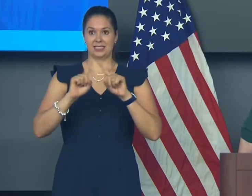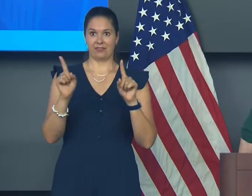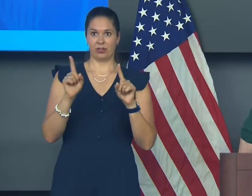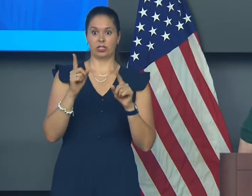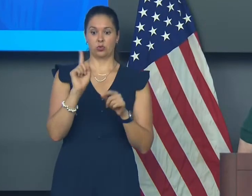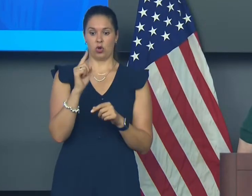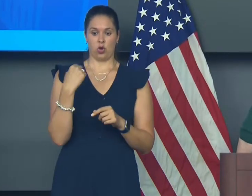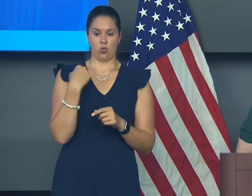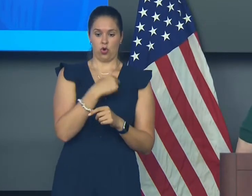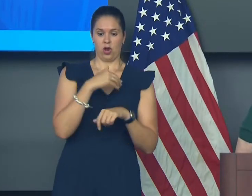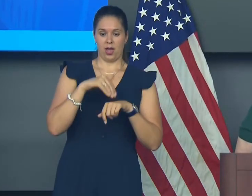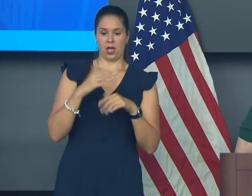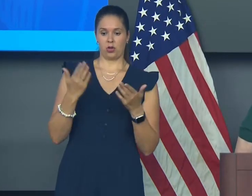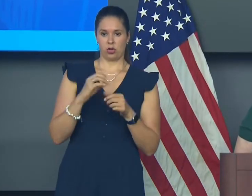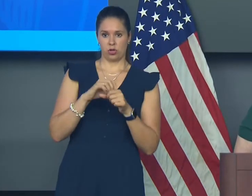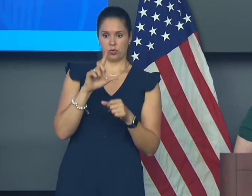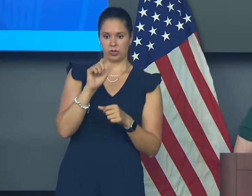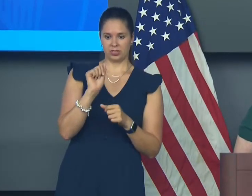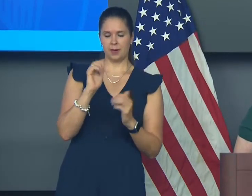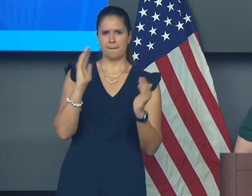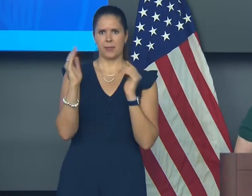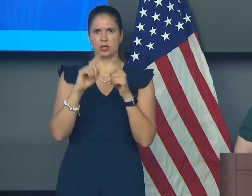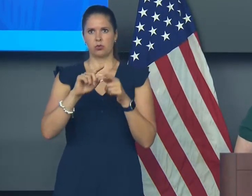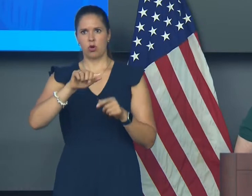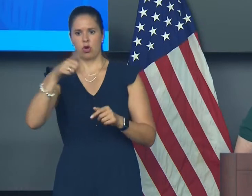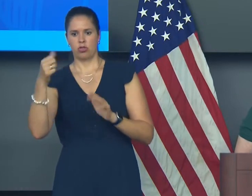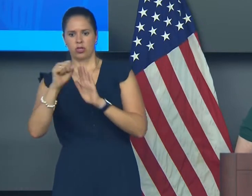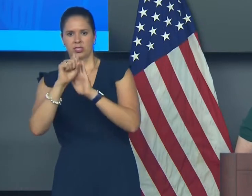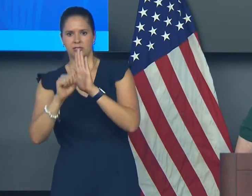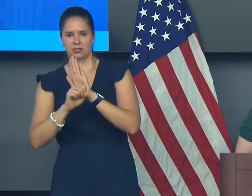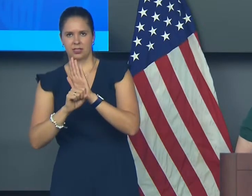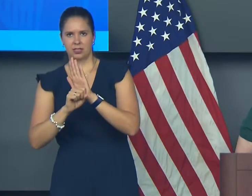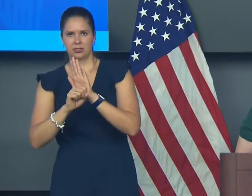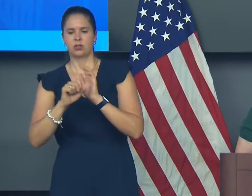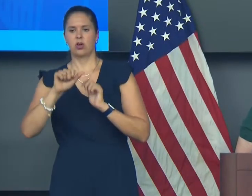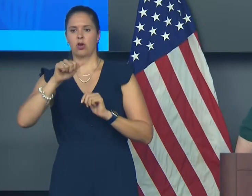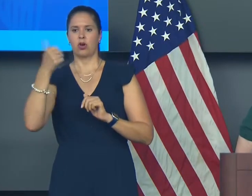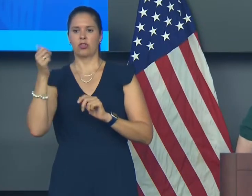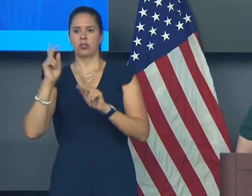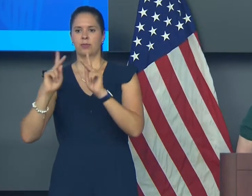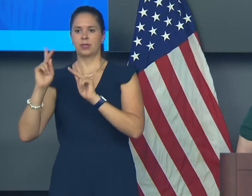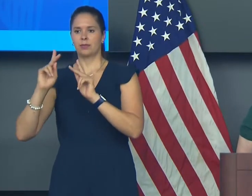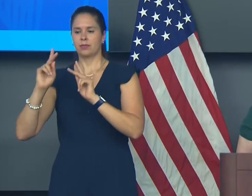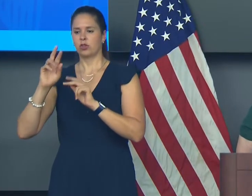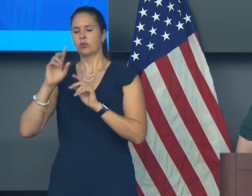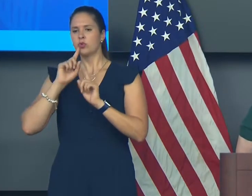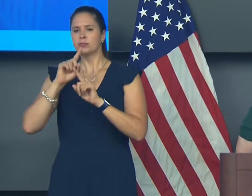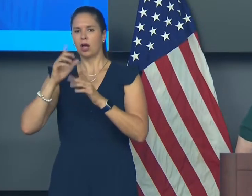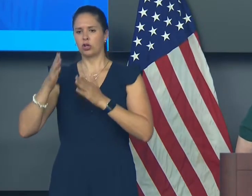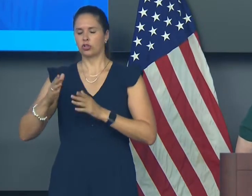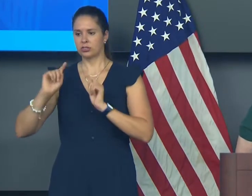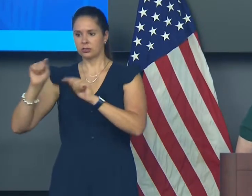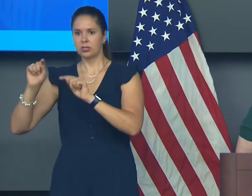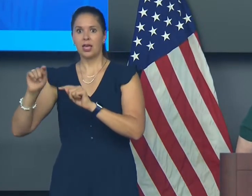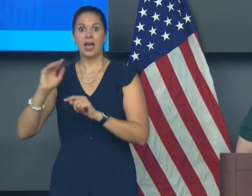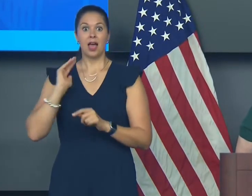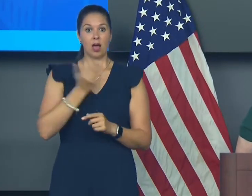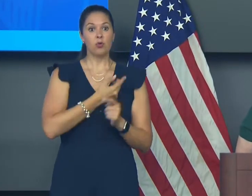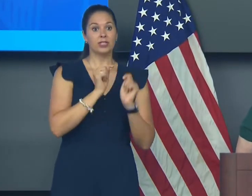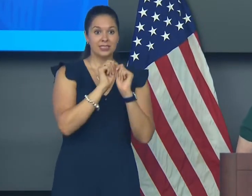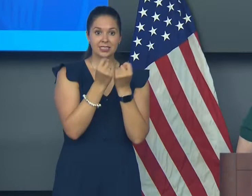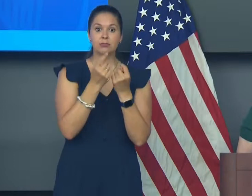where we're at here in Louisiana compared to other states that other provider or responders have been in? I know our team has been in